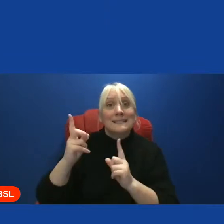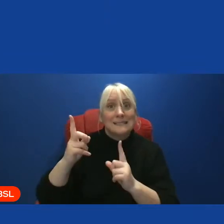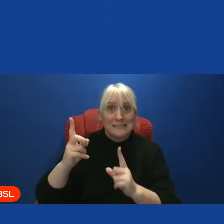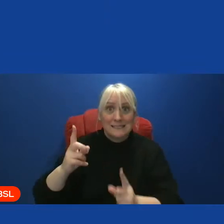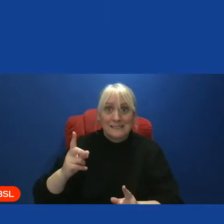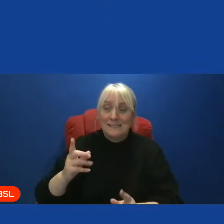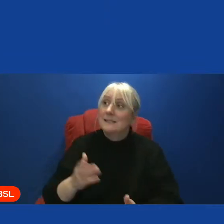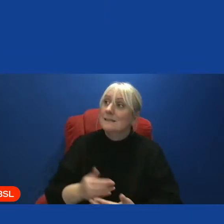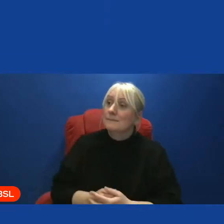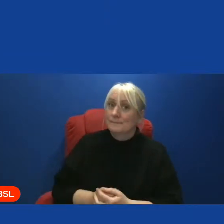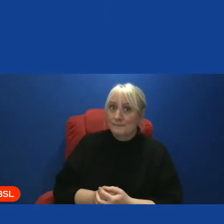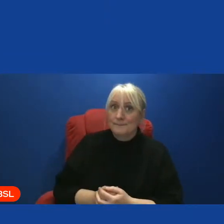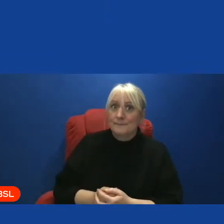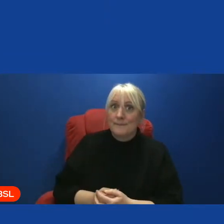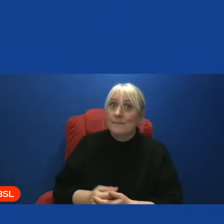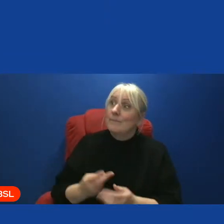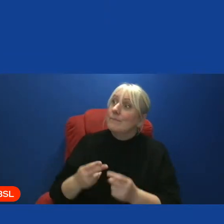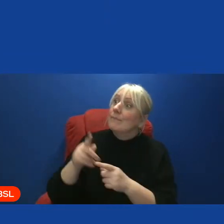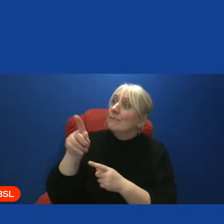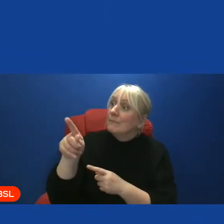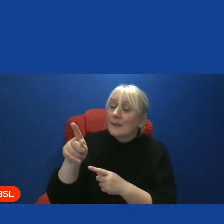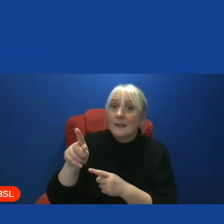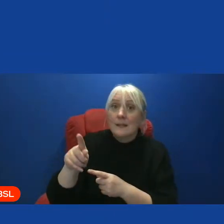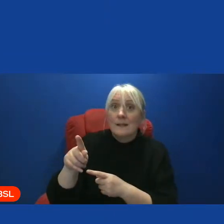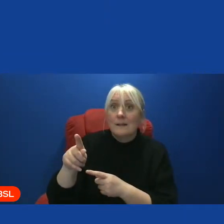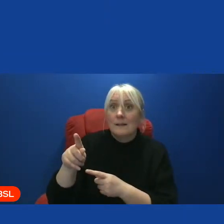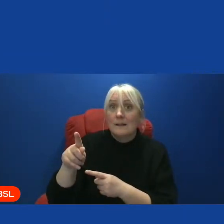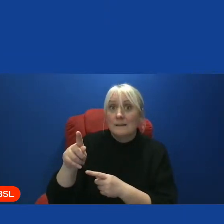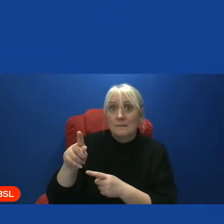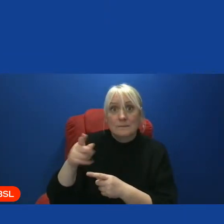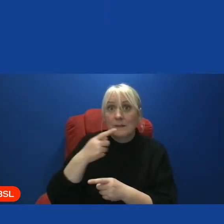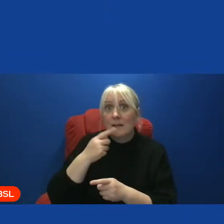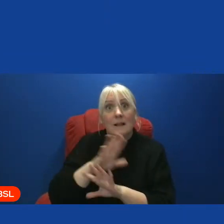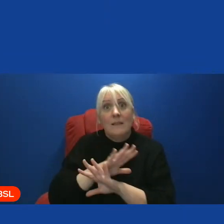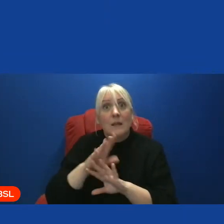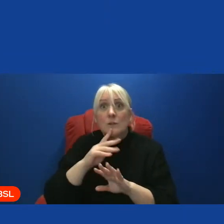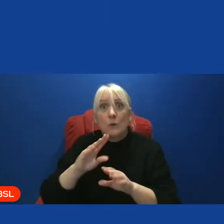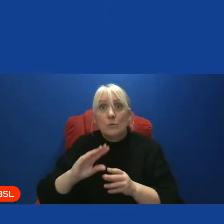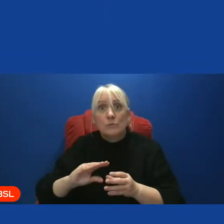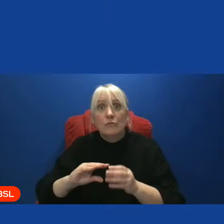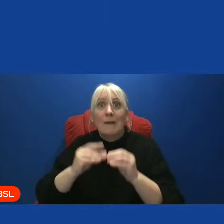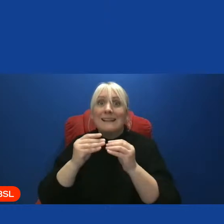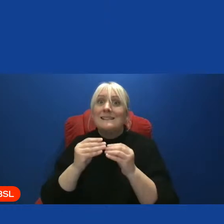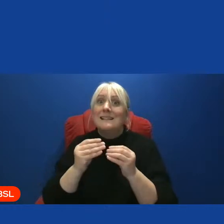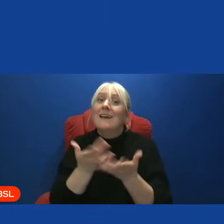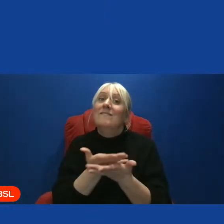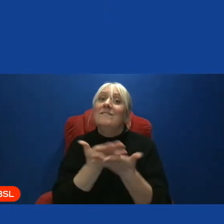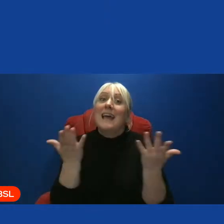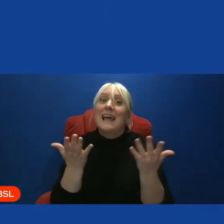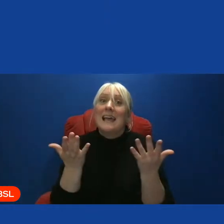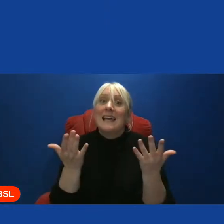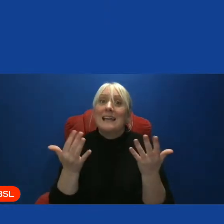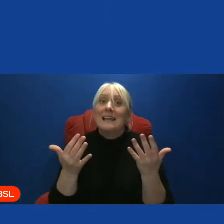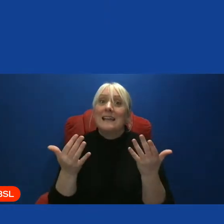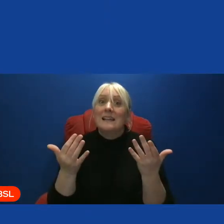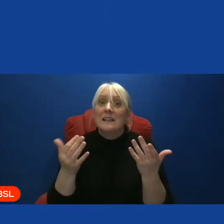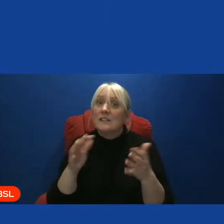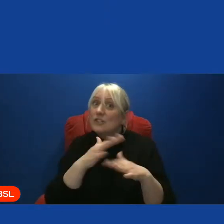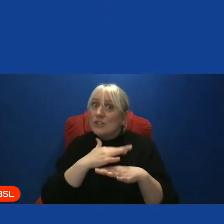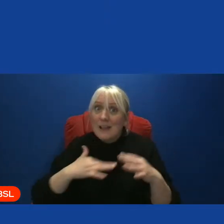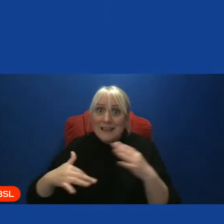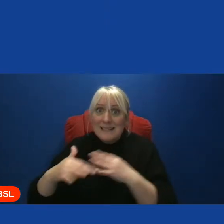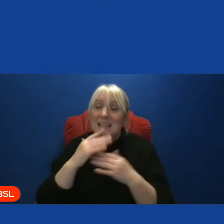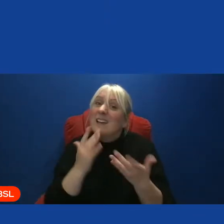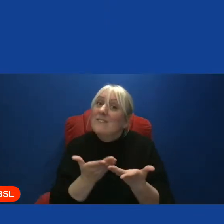clear. If they don't go down the route of creating a fairer society, that means having a fairer taxation system